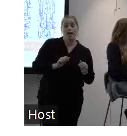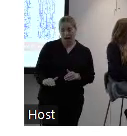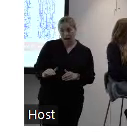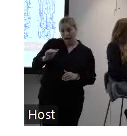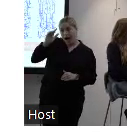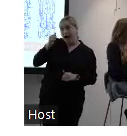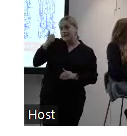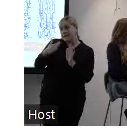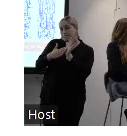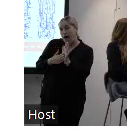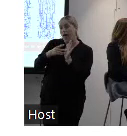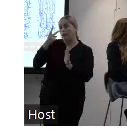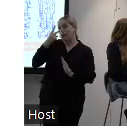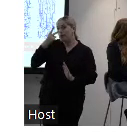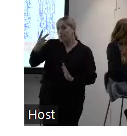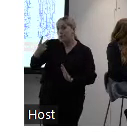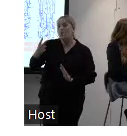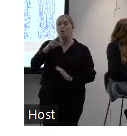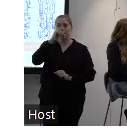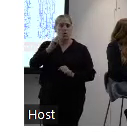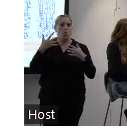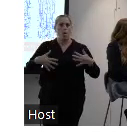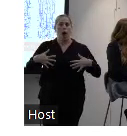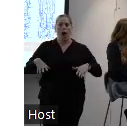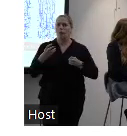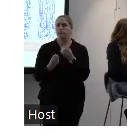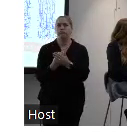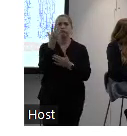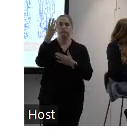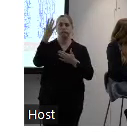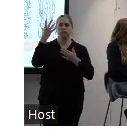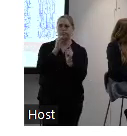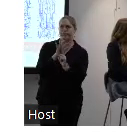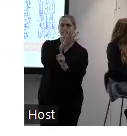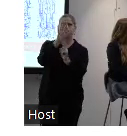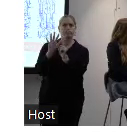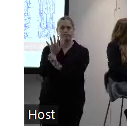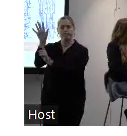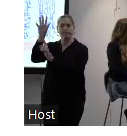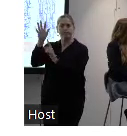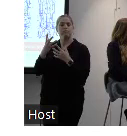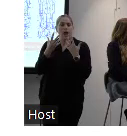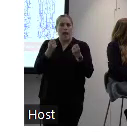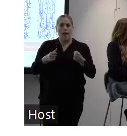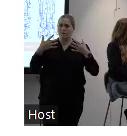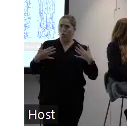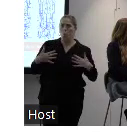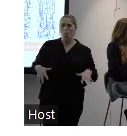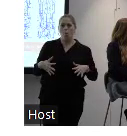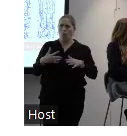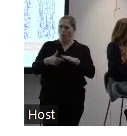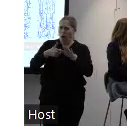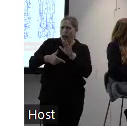you can see that there's a huge amount of growth that has occurred, and the processes and circuits have become incredibly